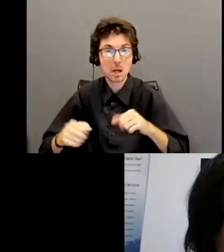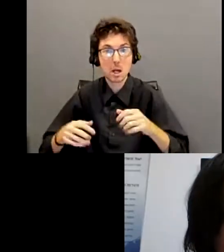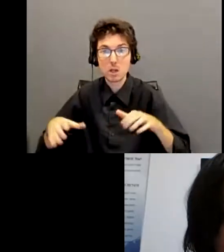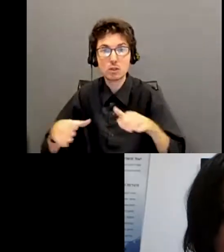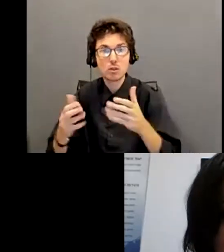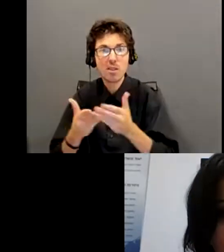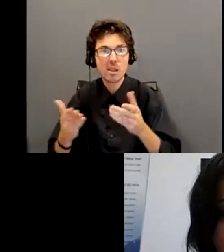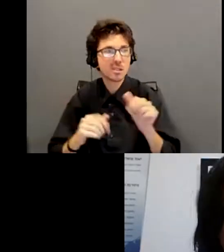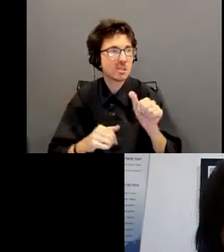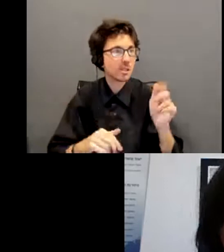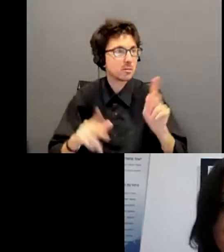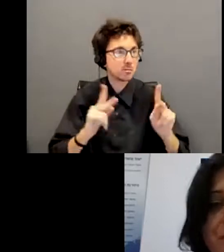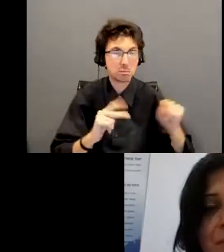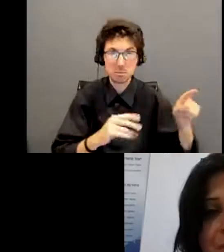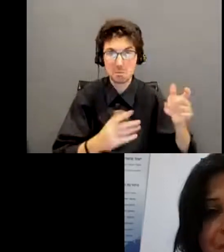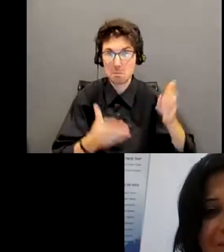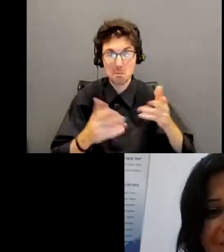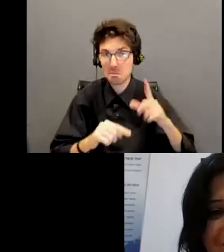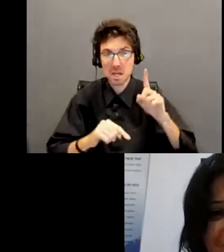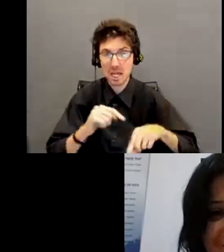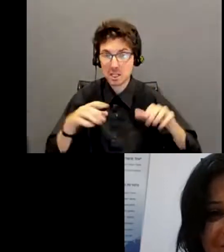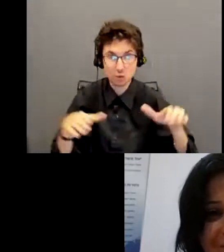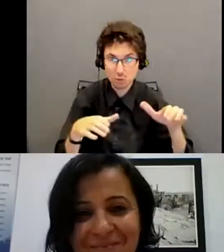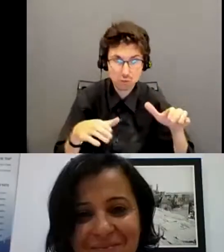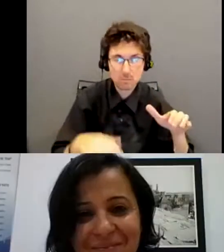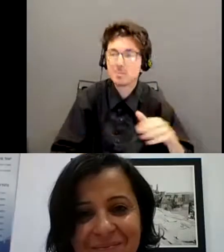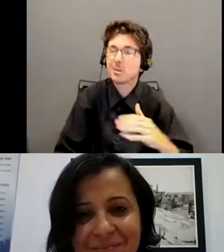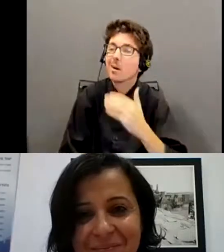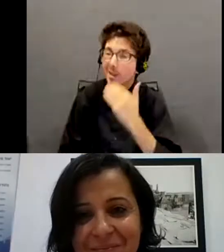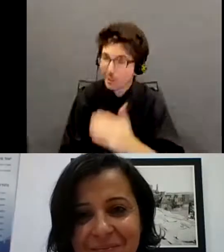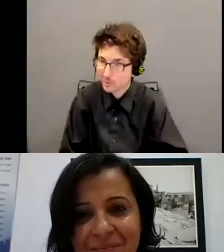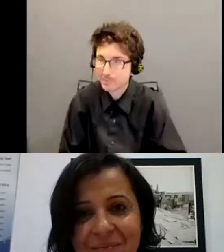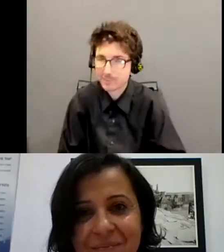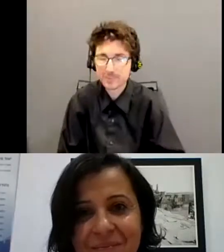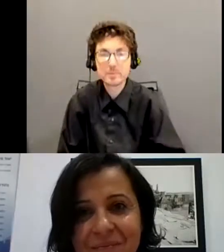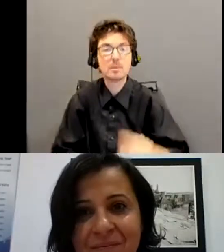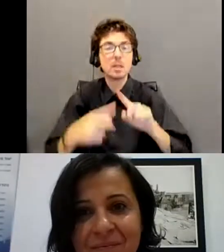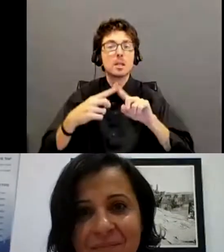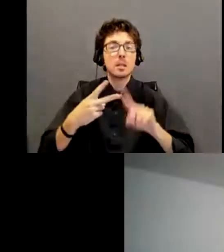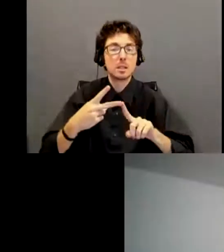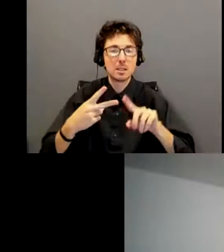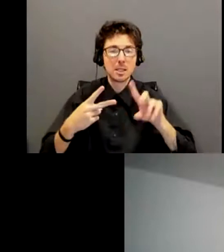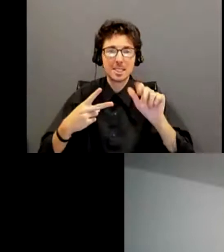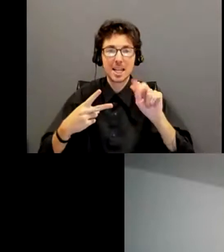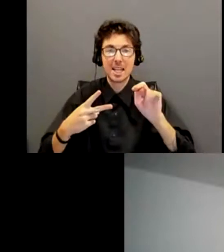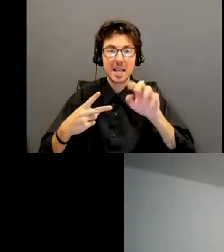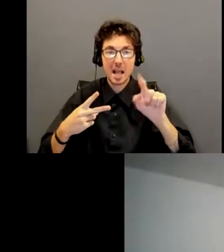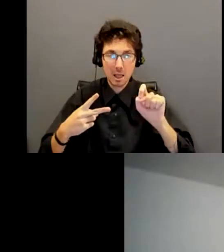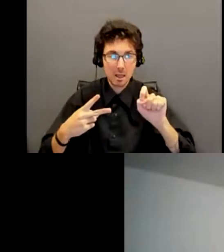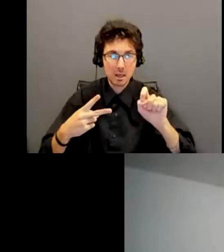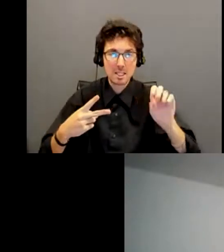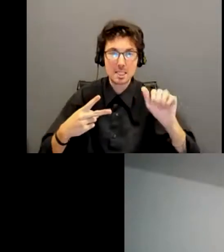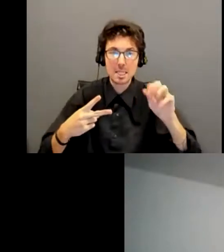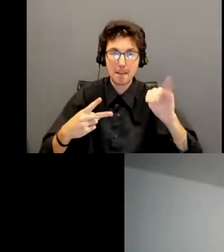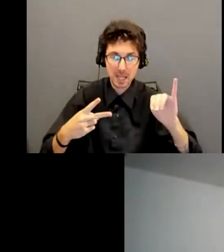Thank you, Ajal. The second question is for Danielle and Adi, Sami and